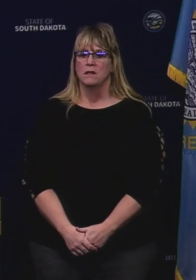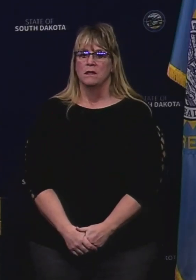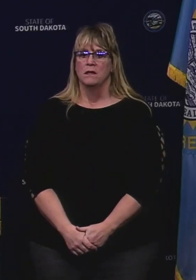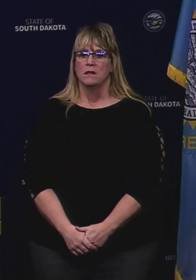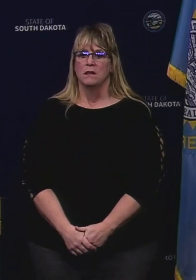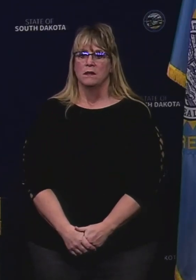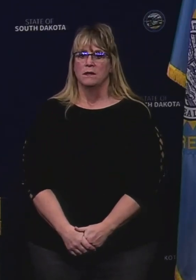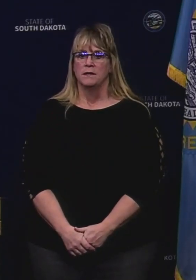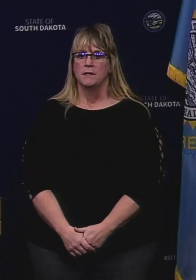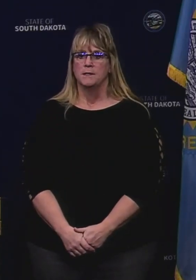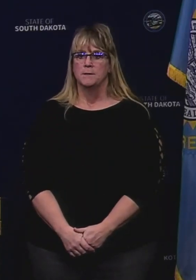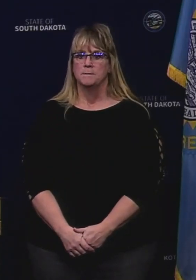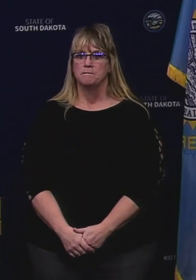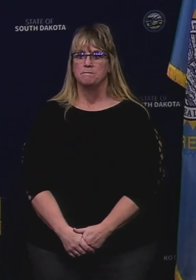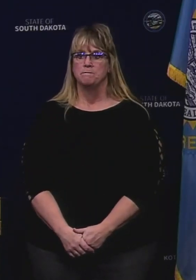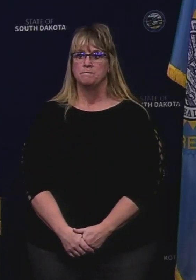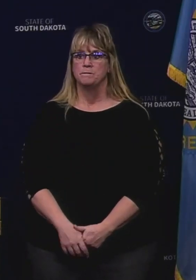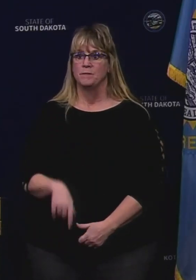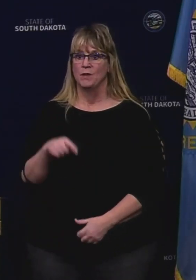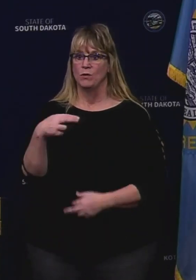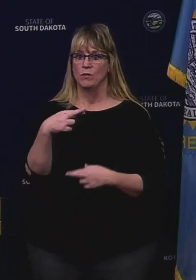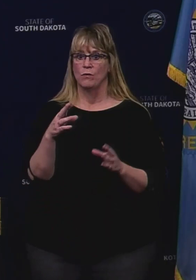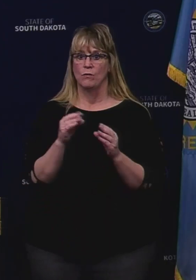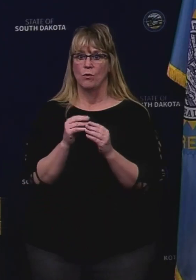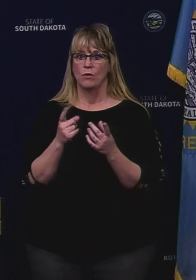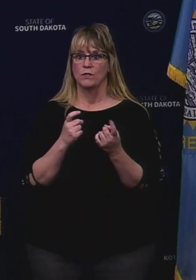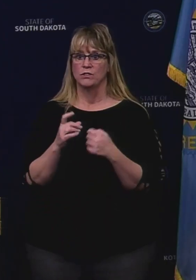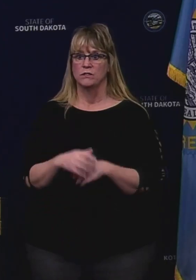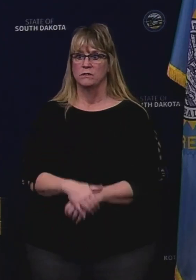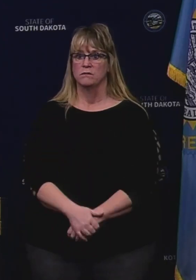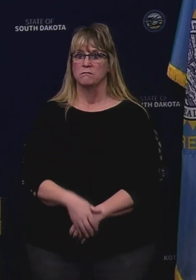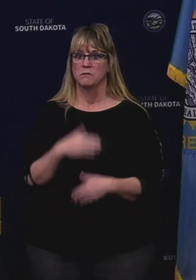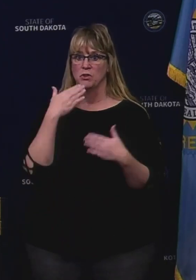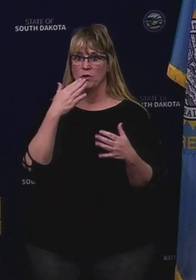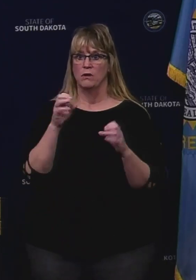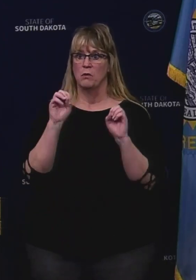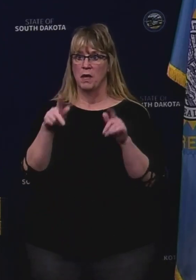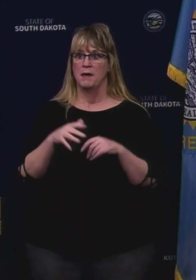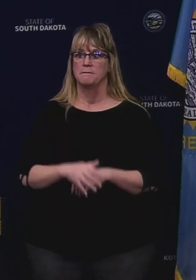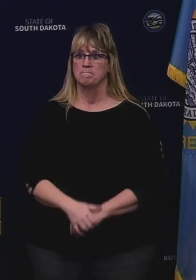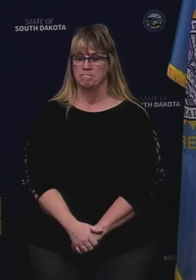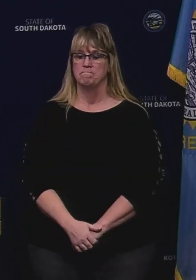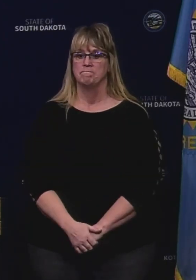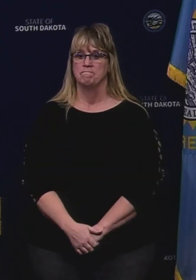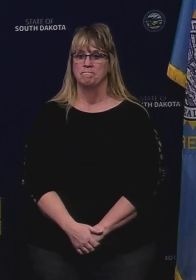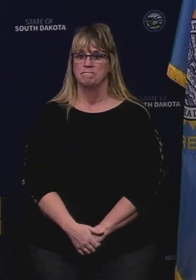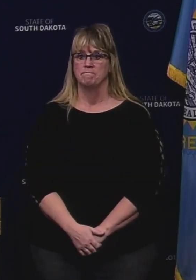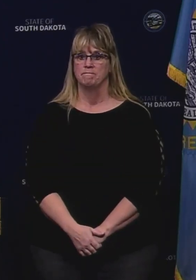How about in the room? Good? Okay.